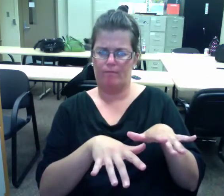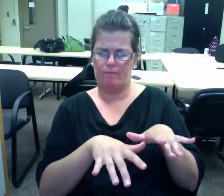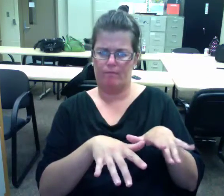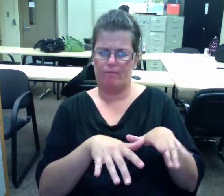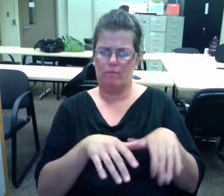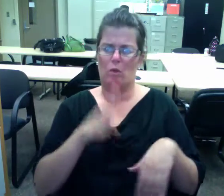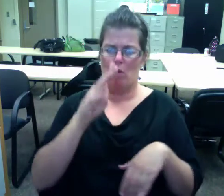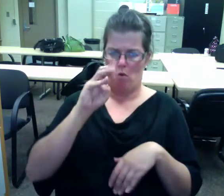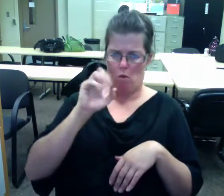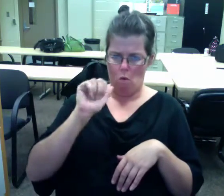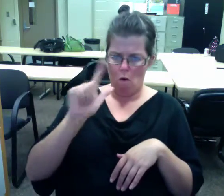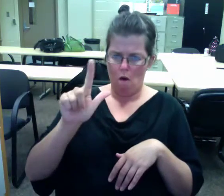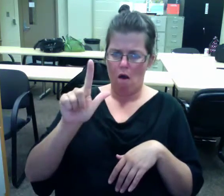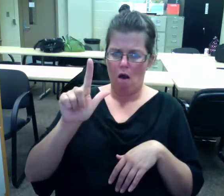and 8 feet tall.